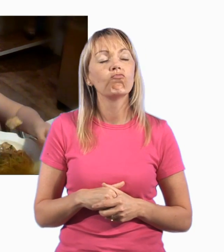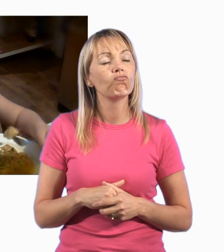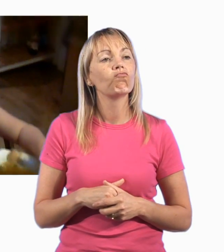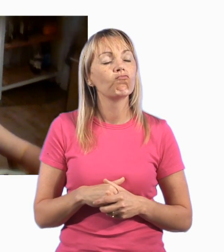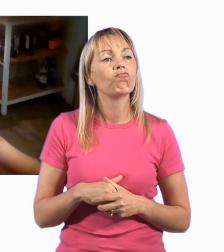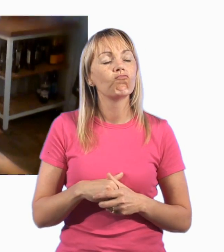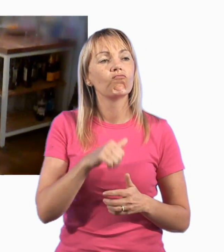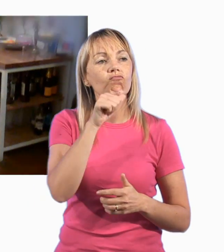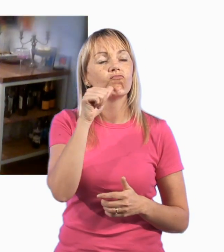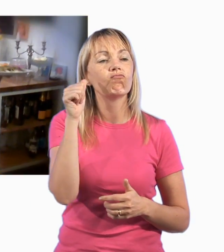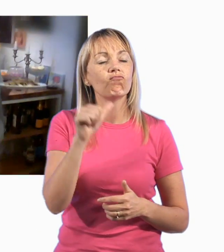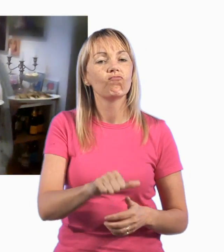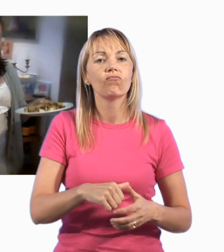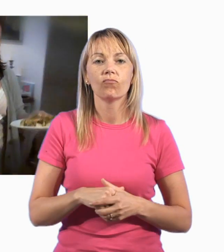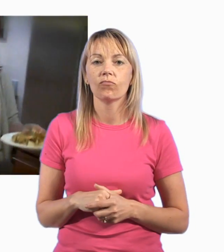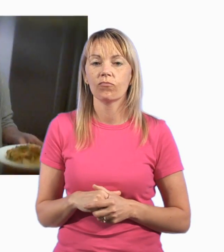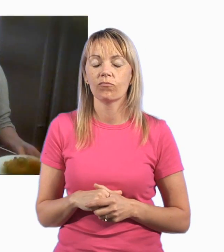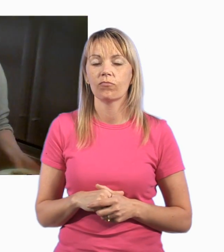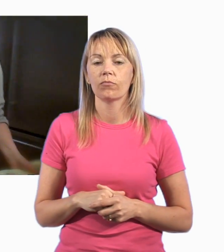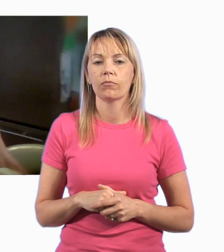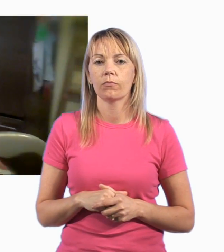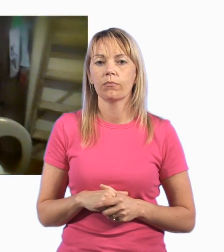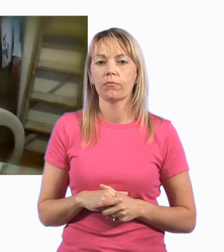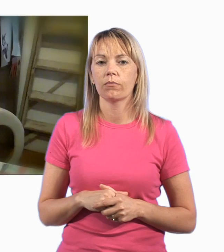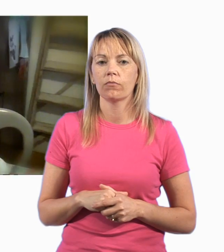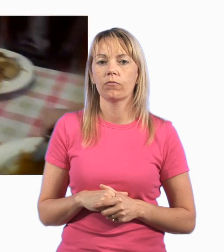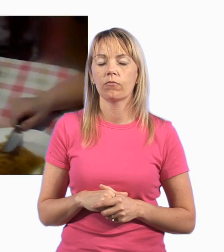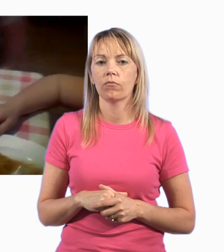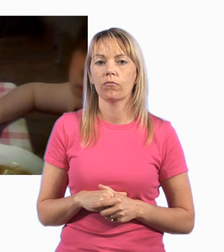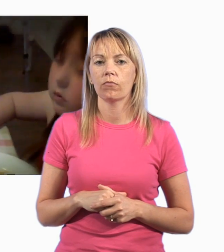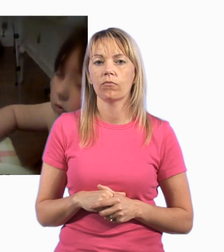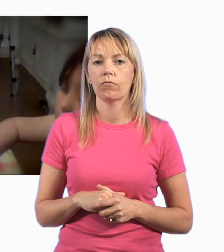Here you go, Lily. Thank you.